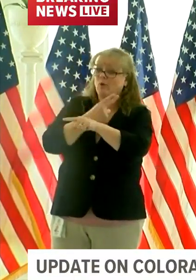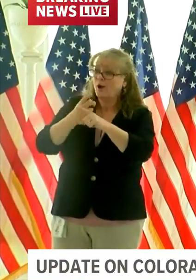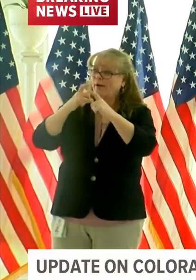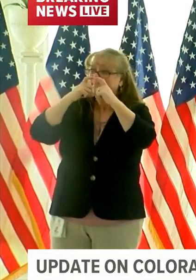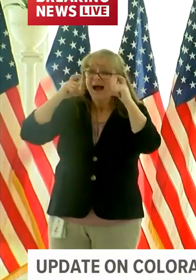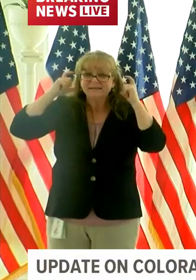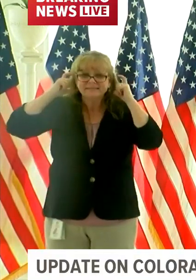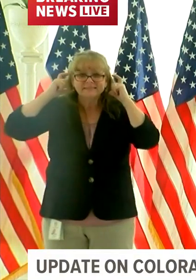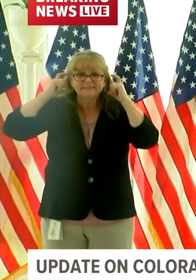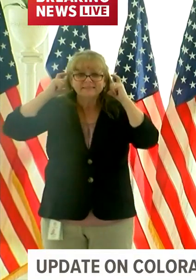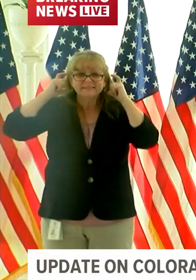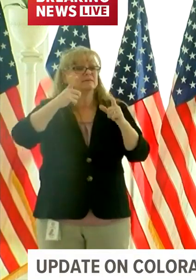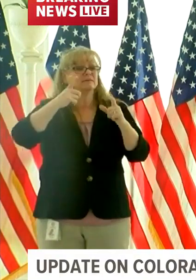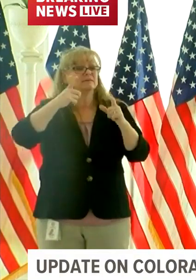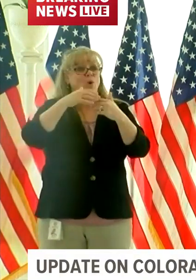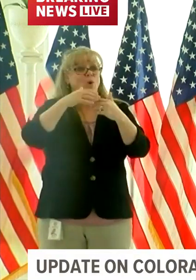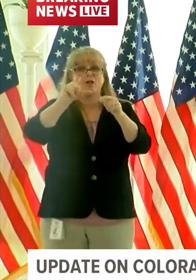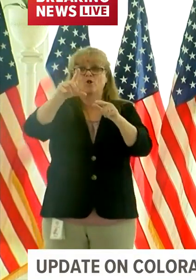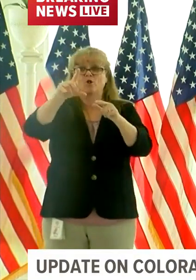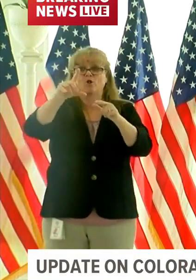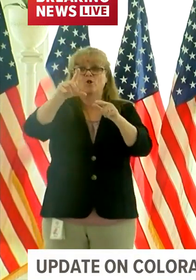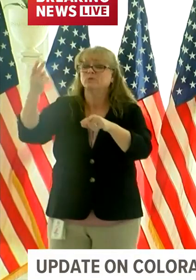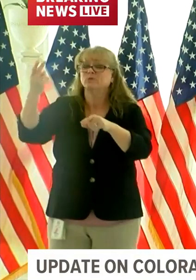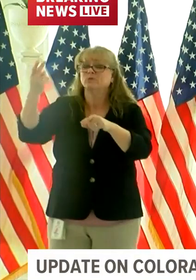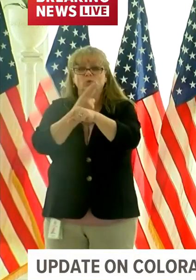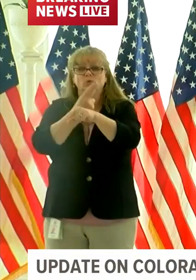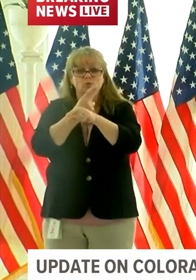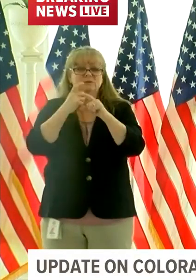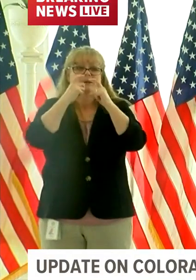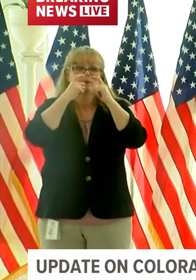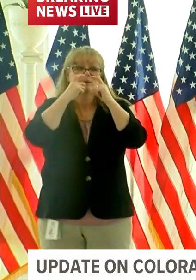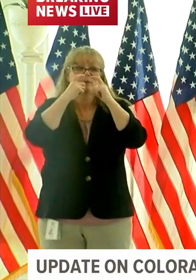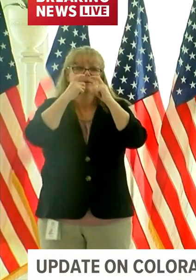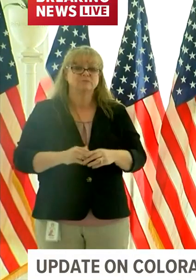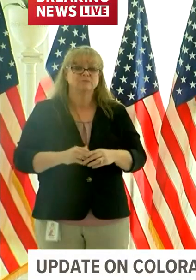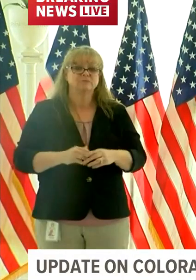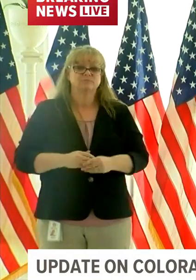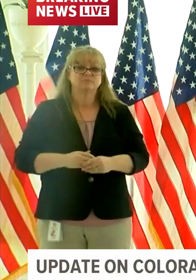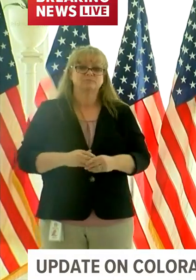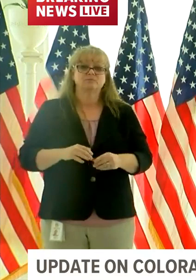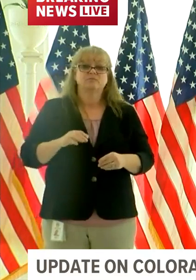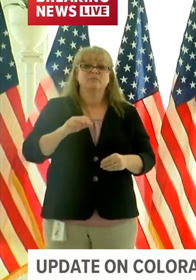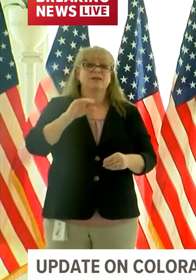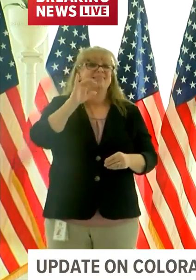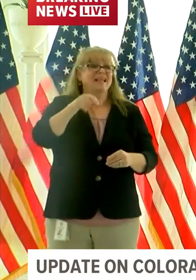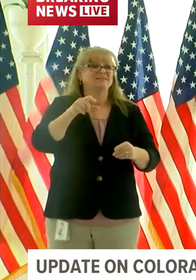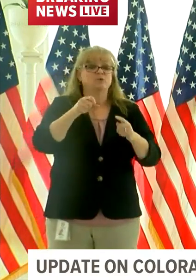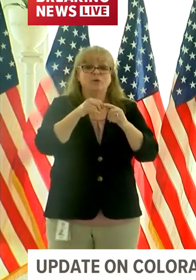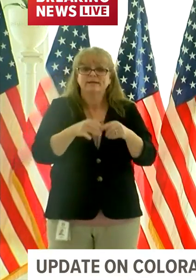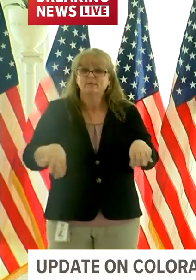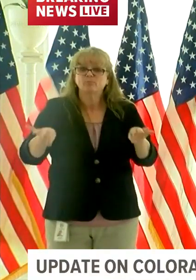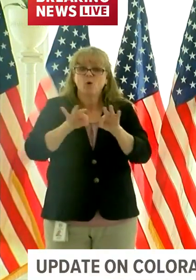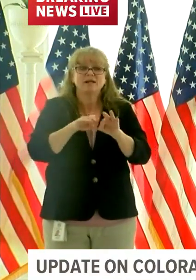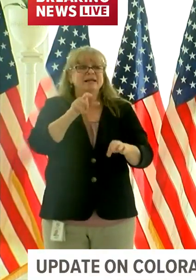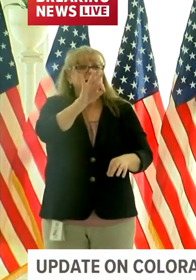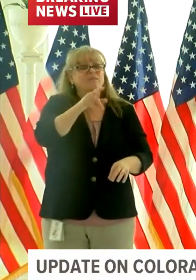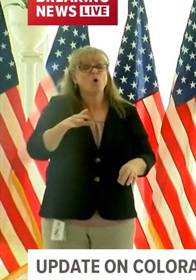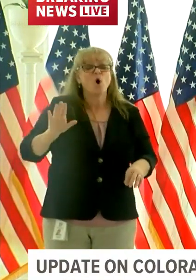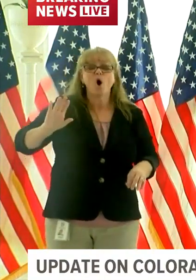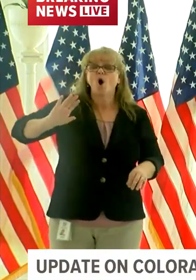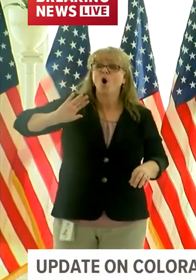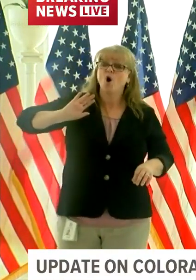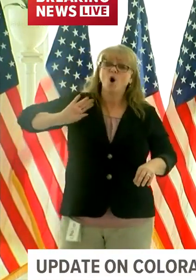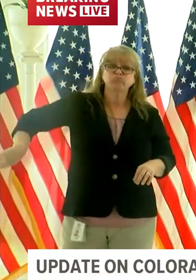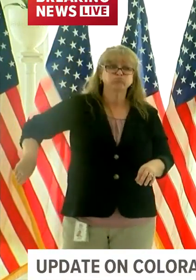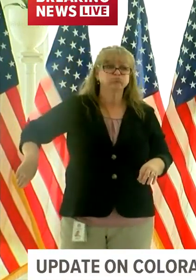out. And that's what's important. No one, if you're not doing that, you're not cheating anybody except for yourself,